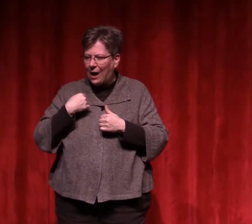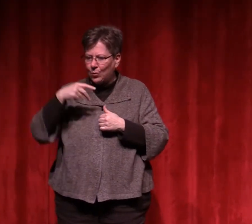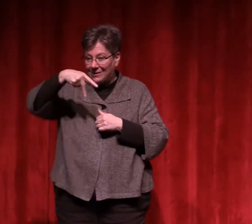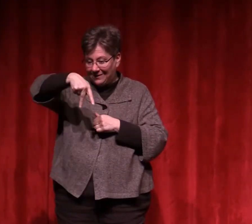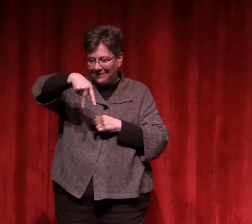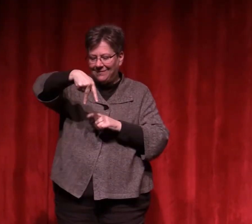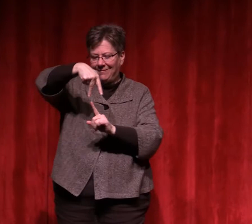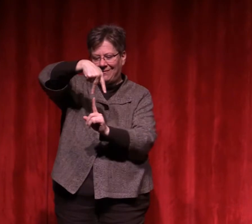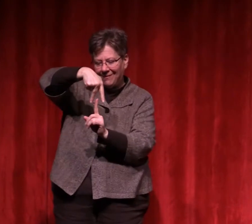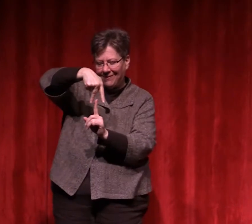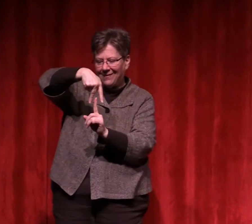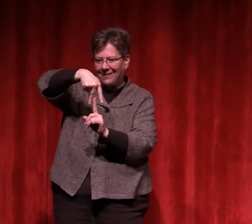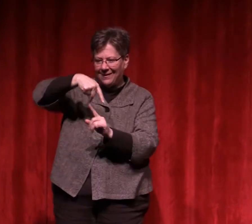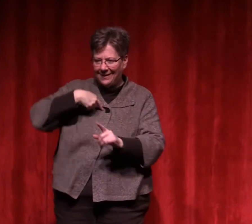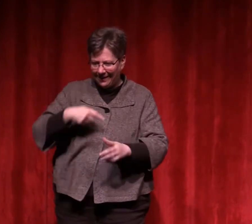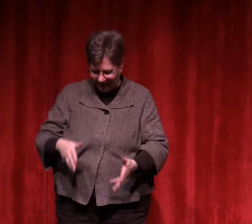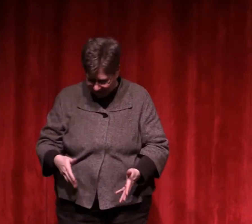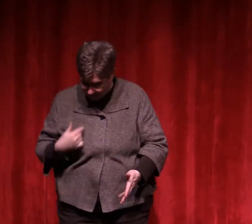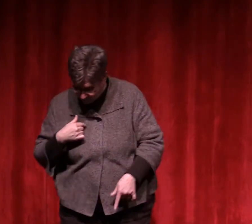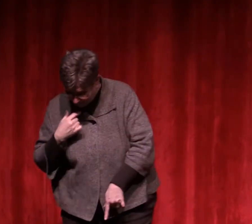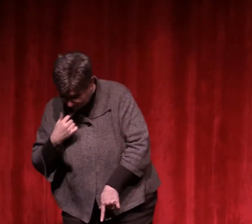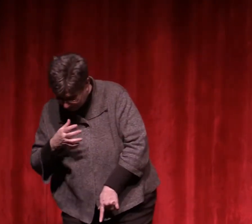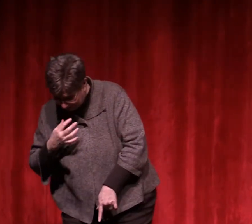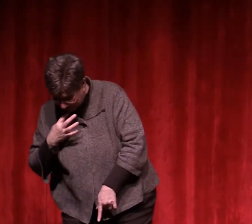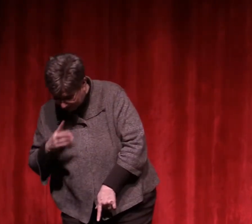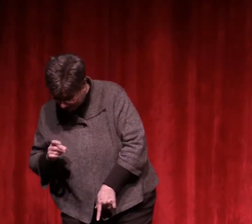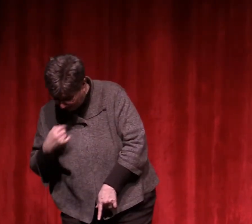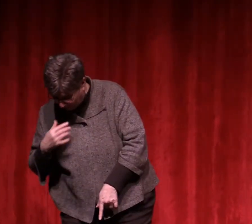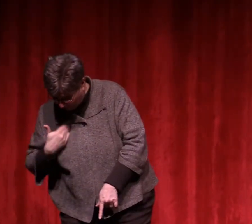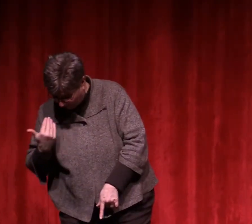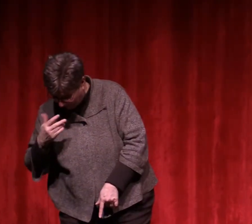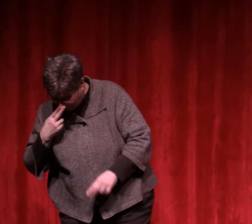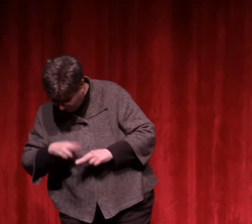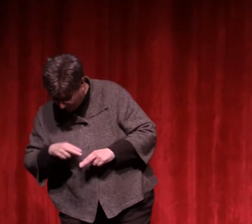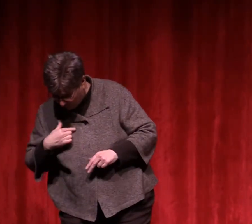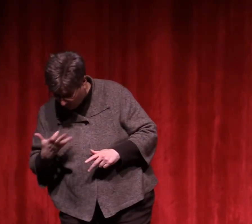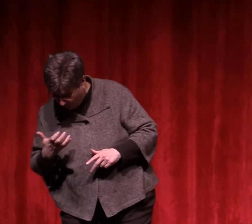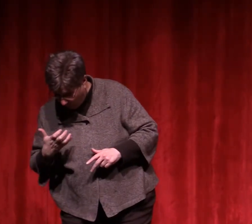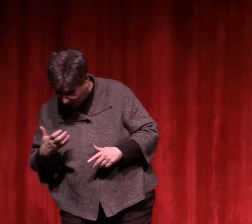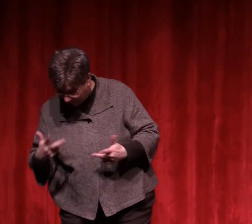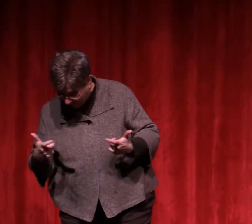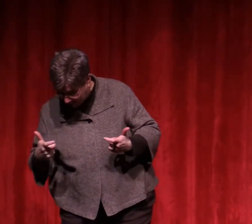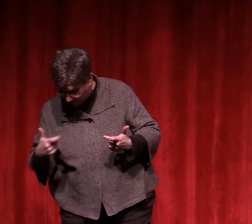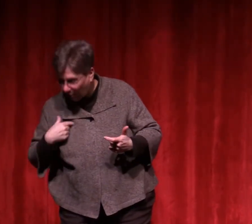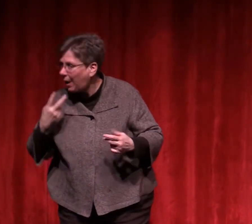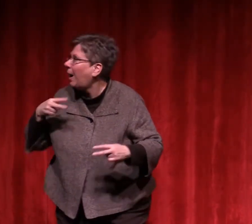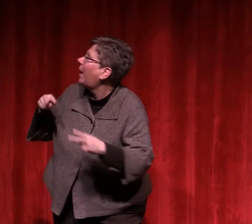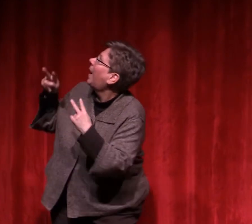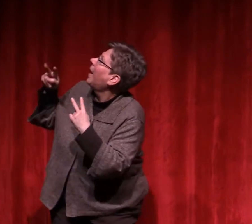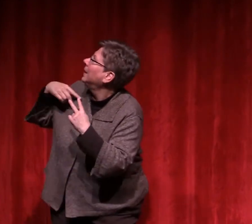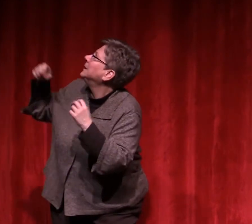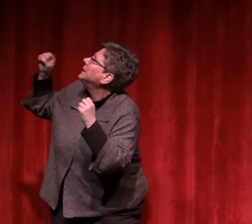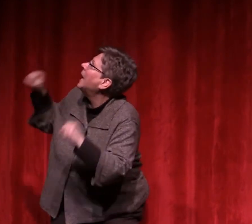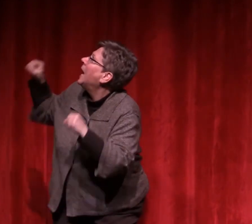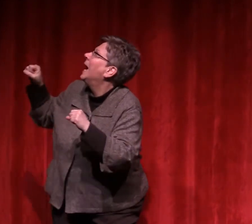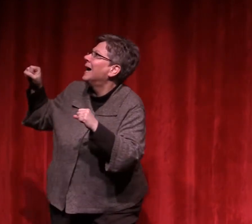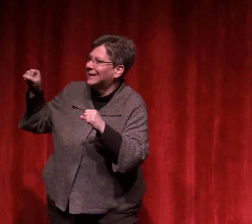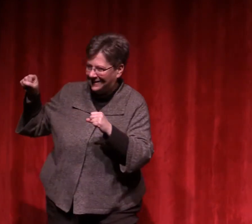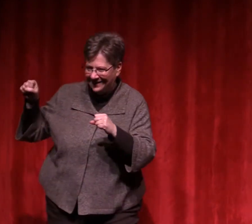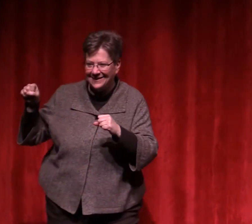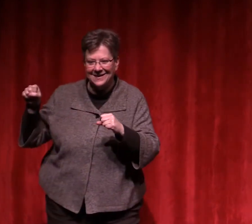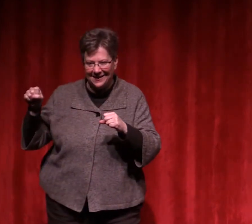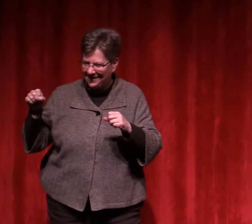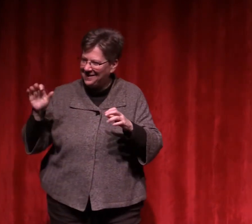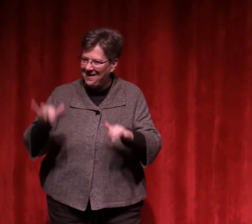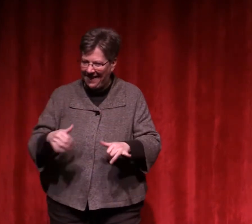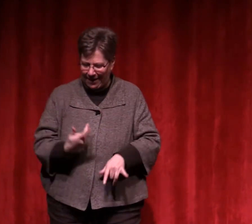him asking me, "Dave, are you having fun? Would you like to go faster?" And I remember looking up, "Yeah!" You know, and that was